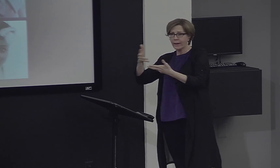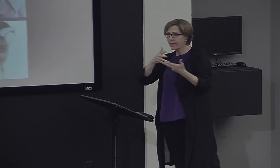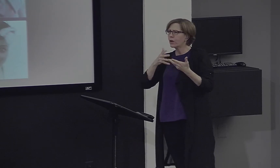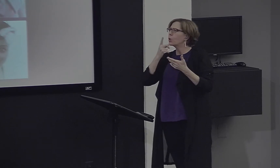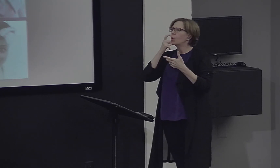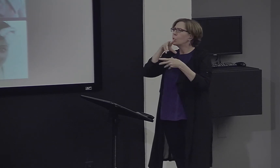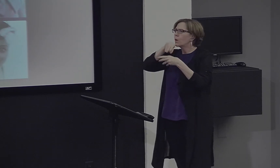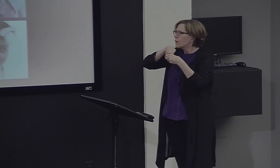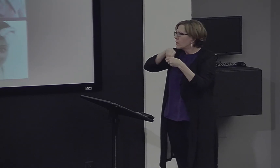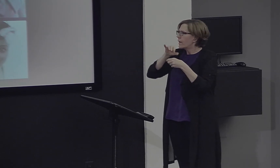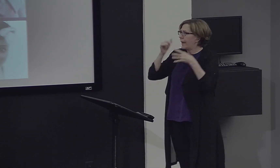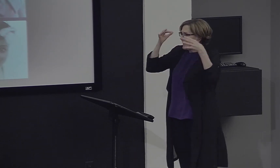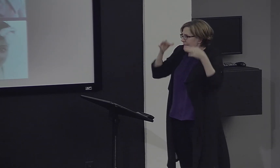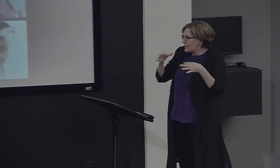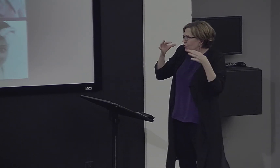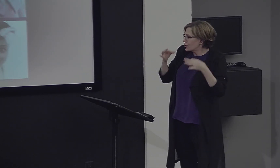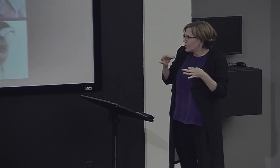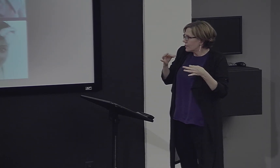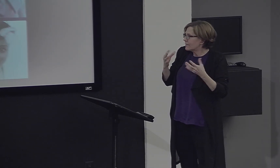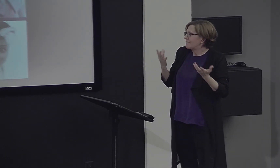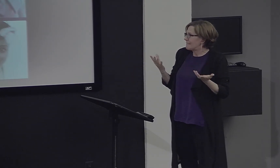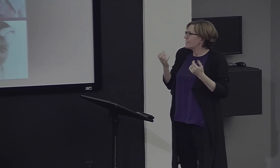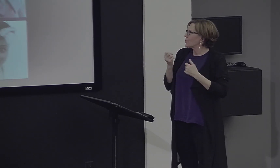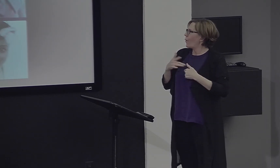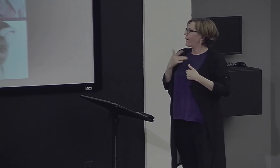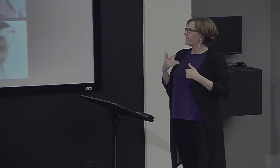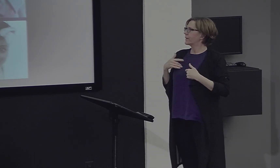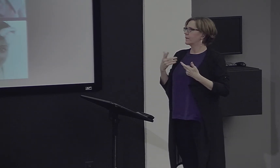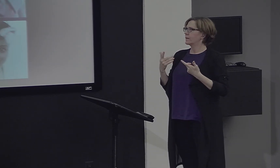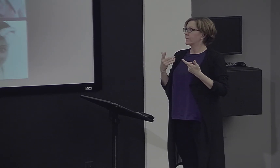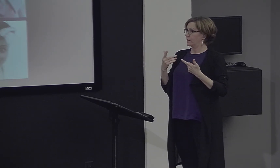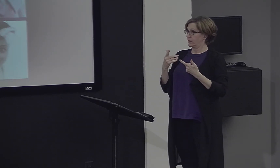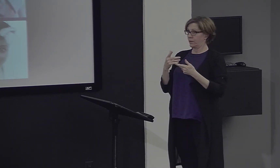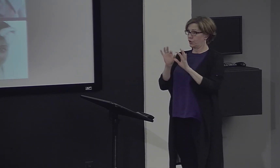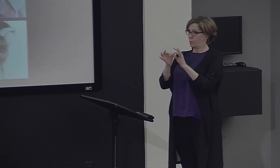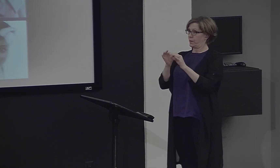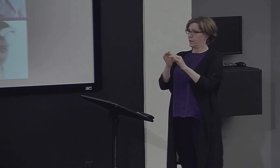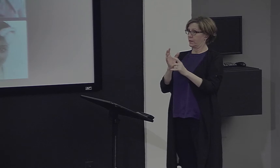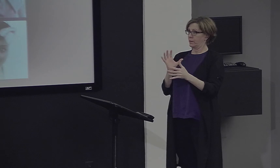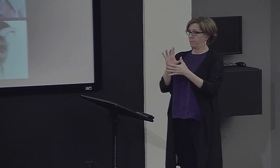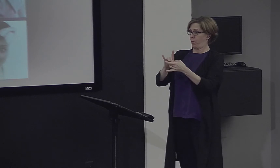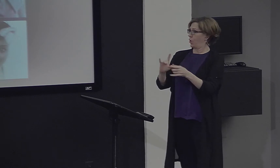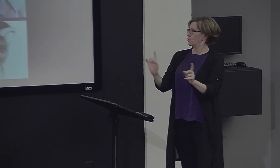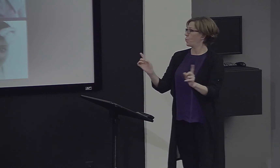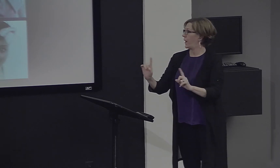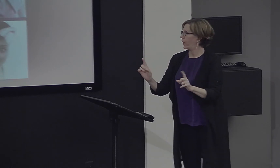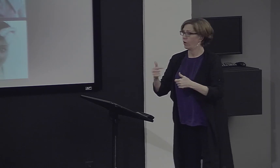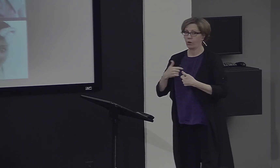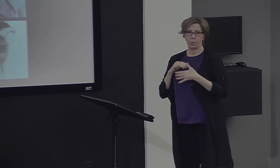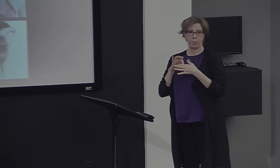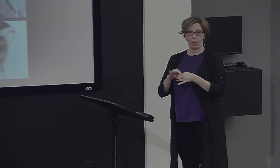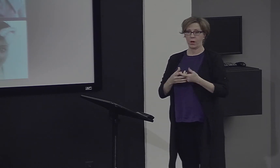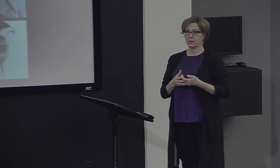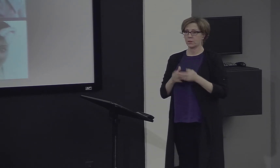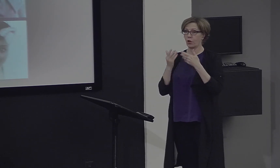Interpreters say that they own interpreting. Does the community own interpreting? Do agencies own interpreting? Where does